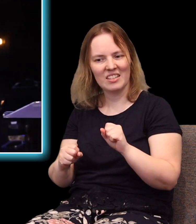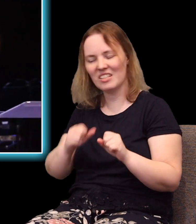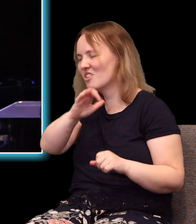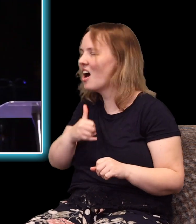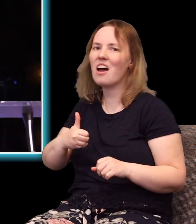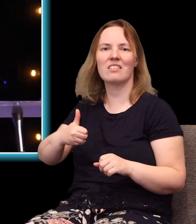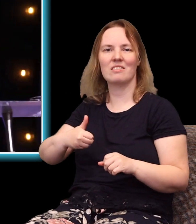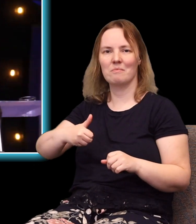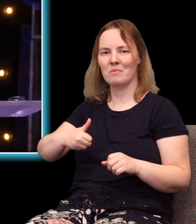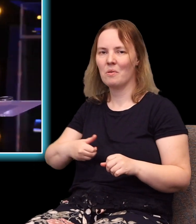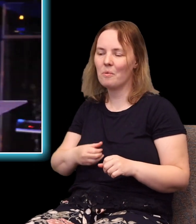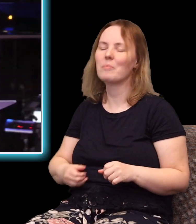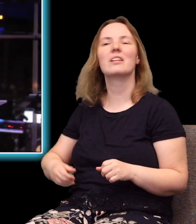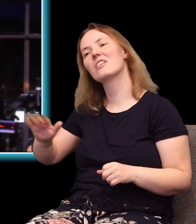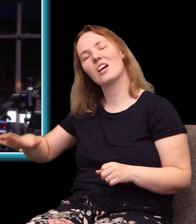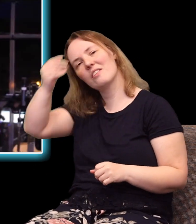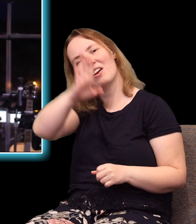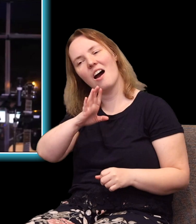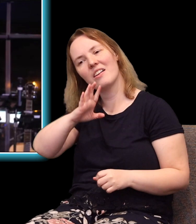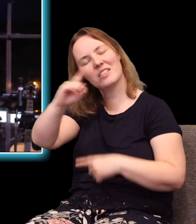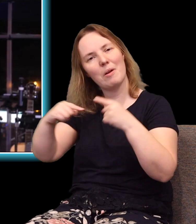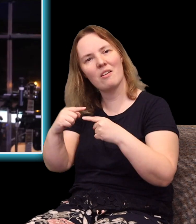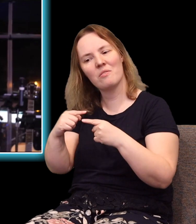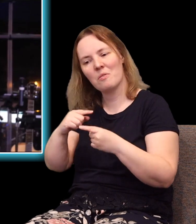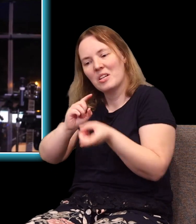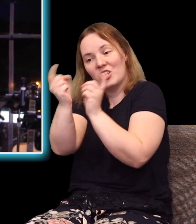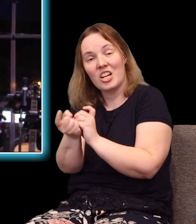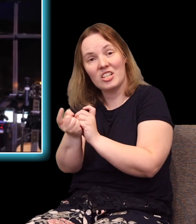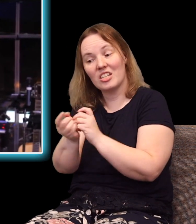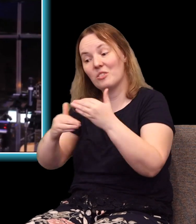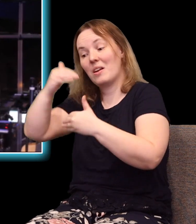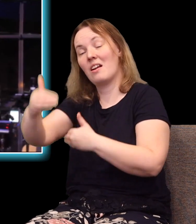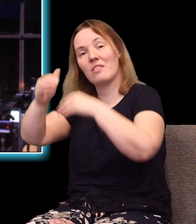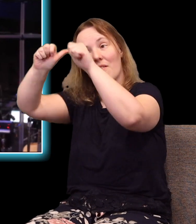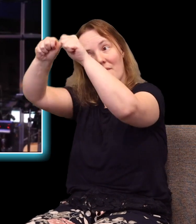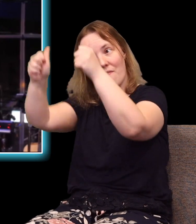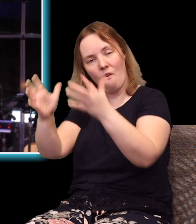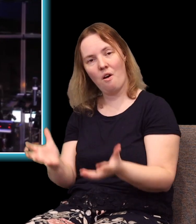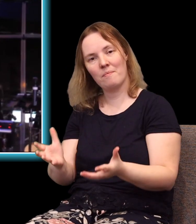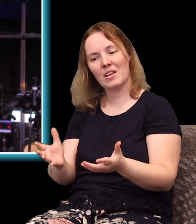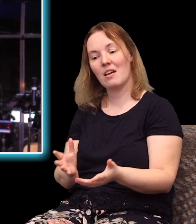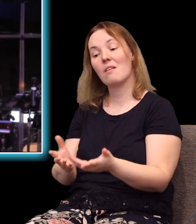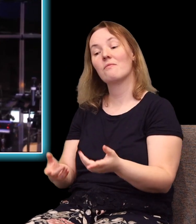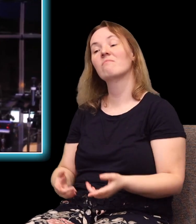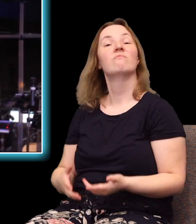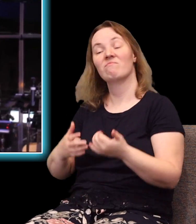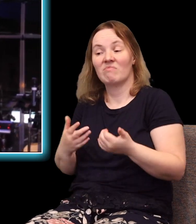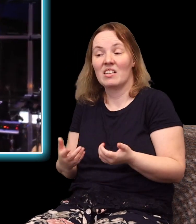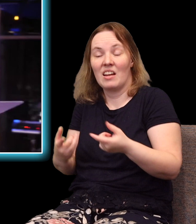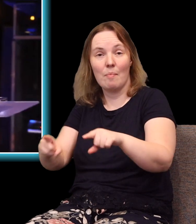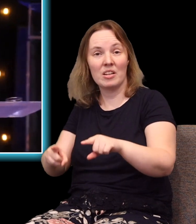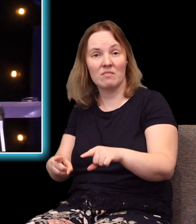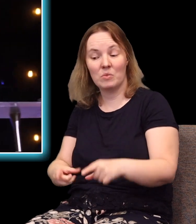all about. That's not what being a child of God is really all about. We're being changed into another form. And for that